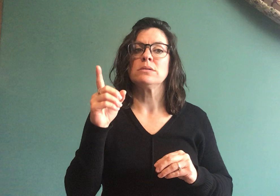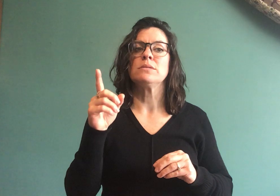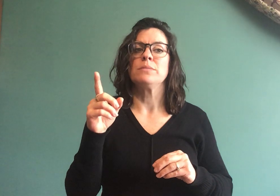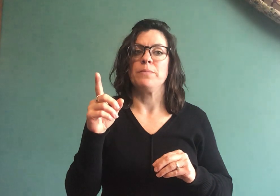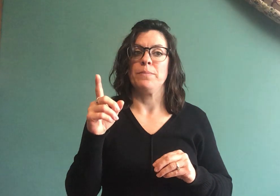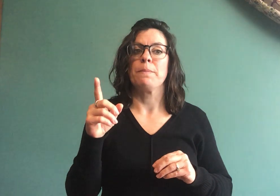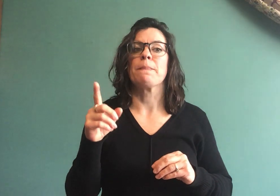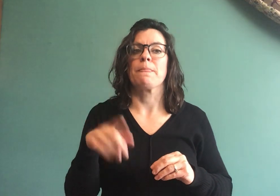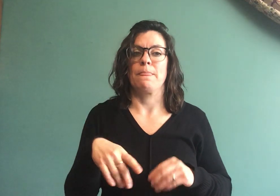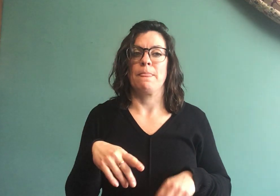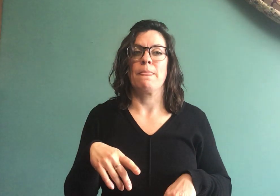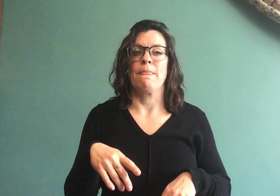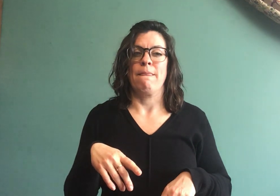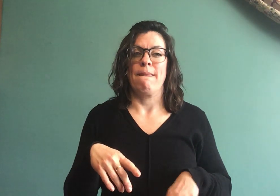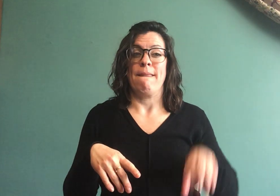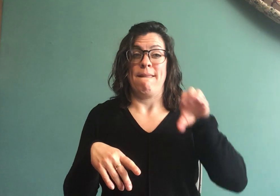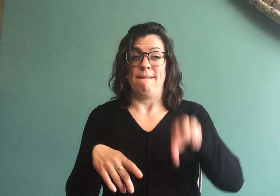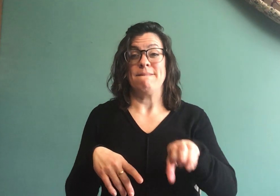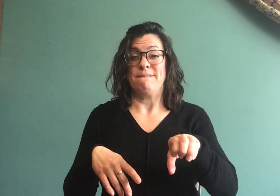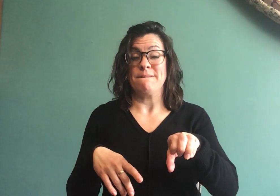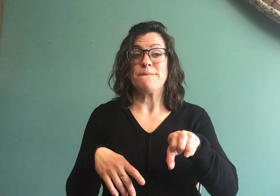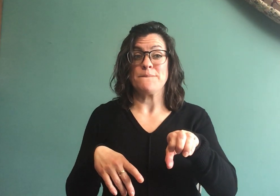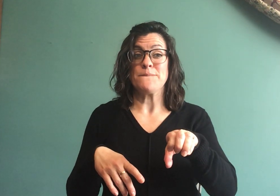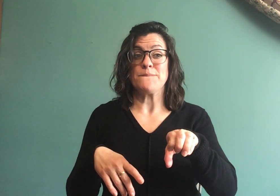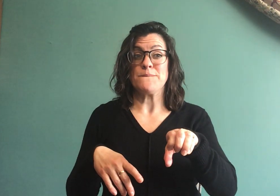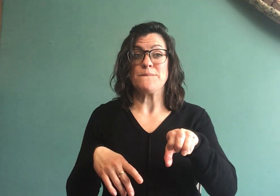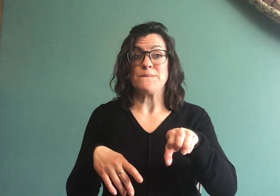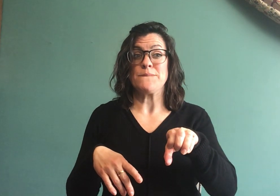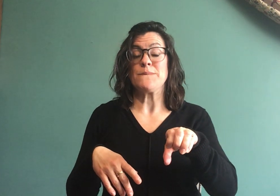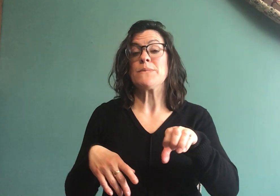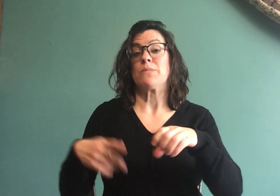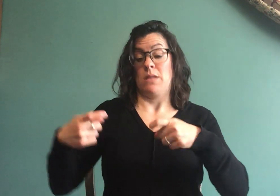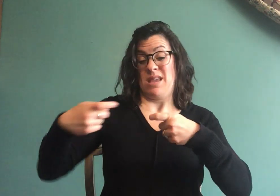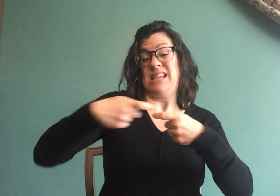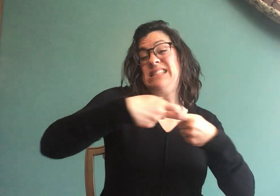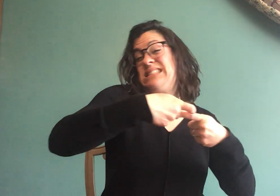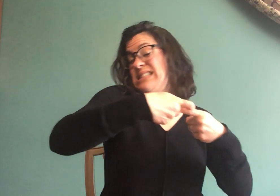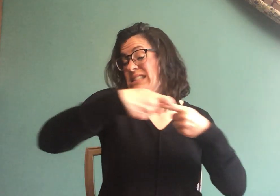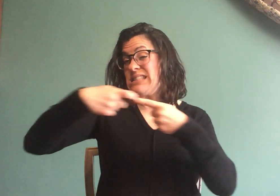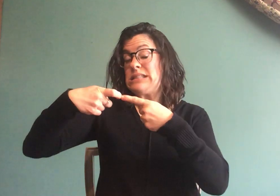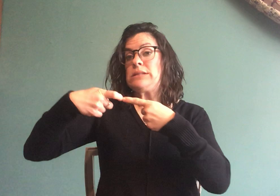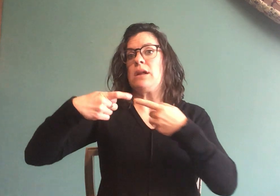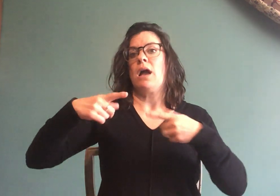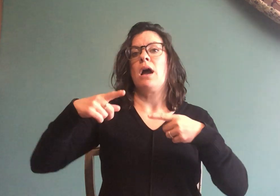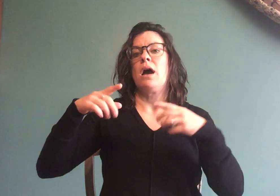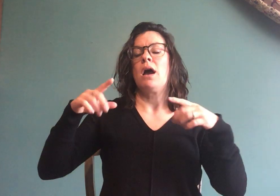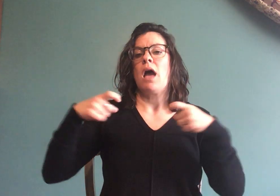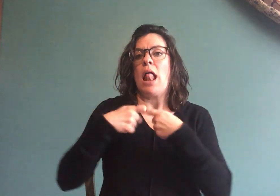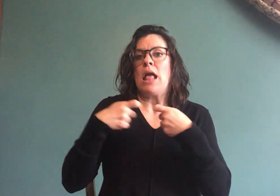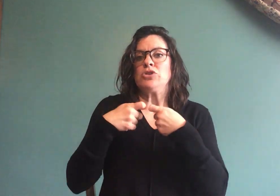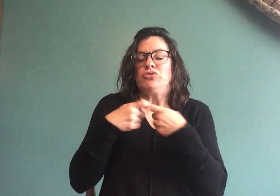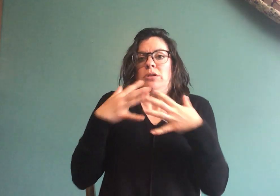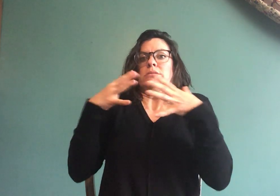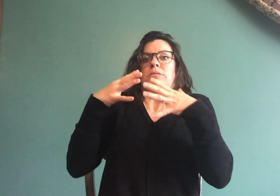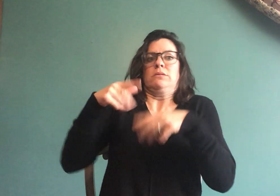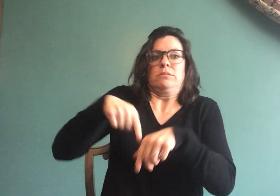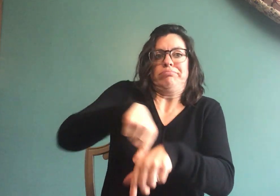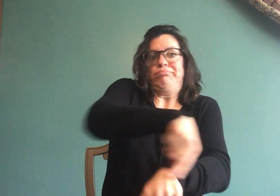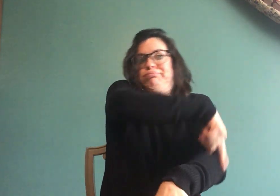right, he's being electrocuted, right? And he's 22 feet in the air and he wasn't